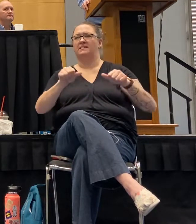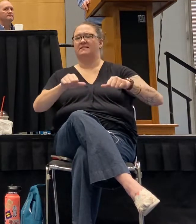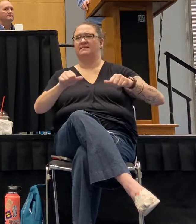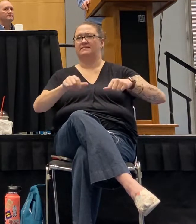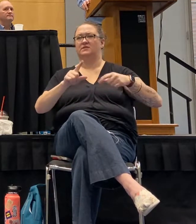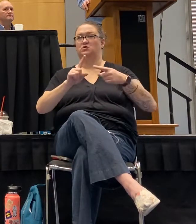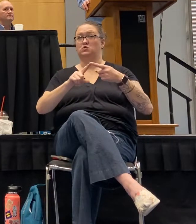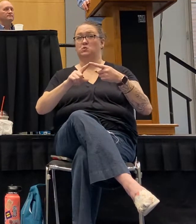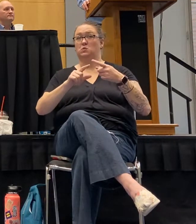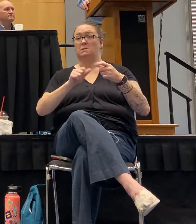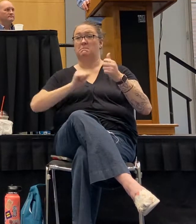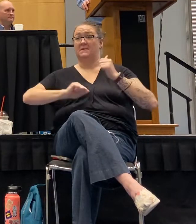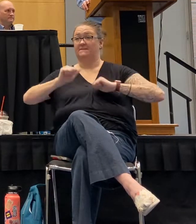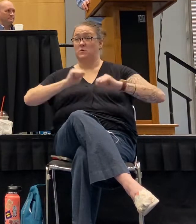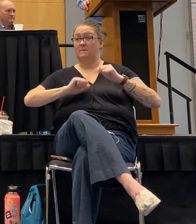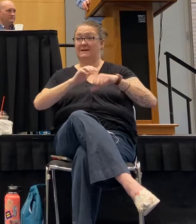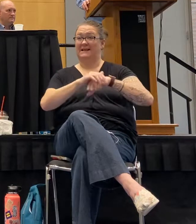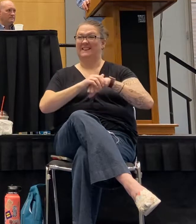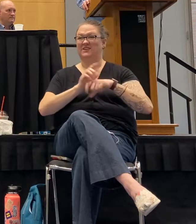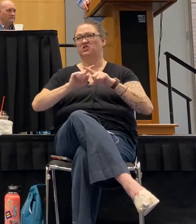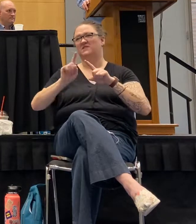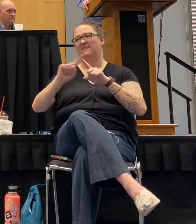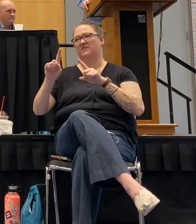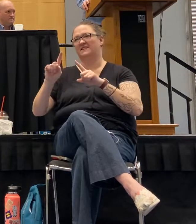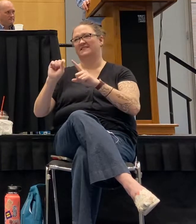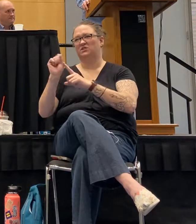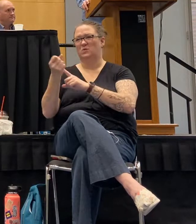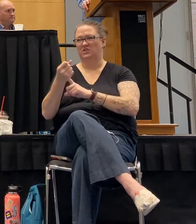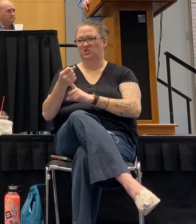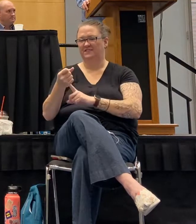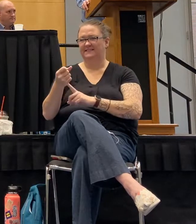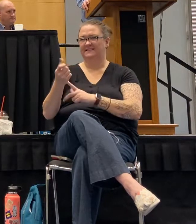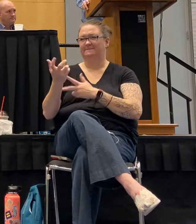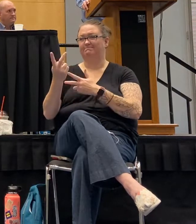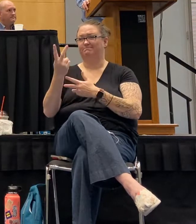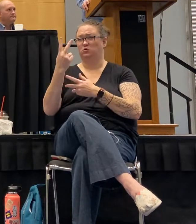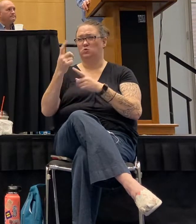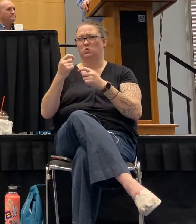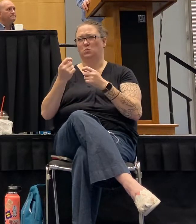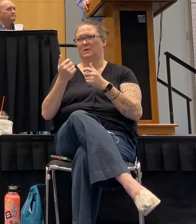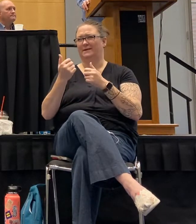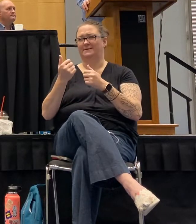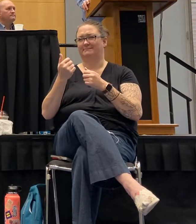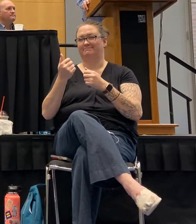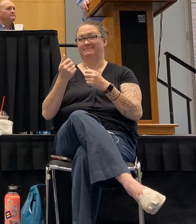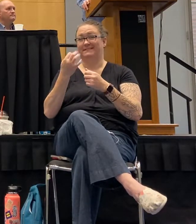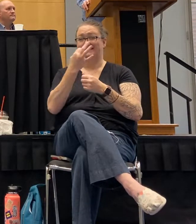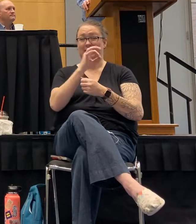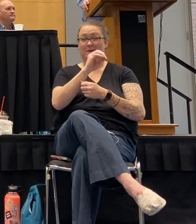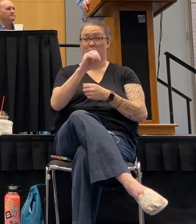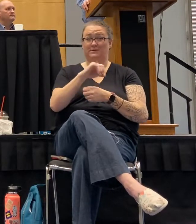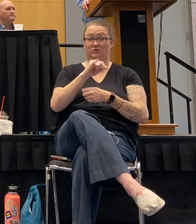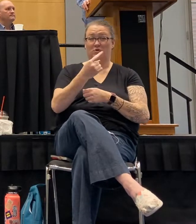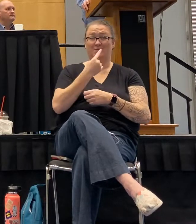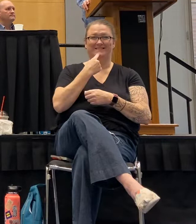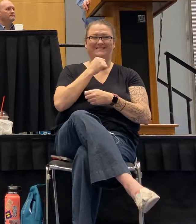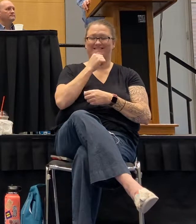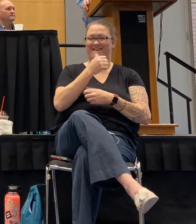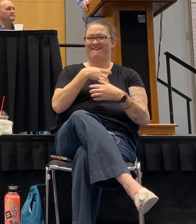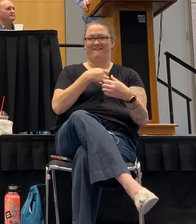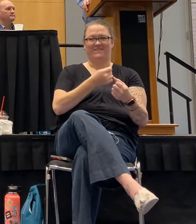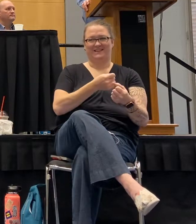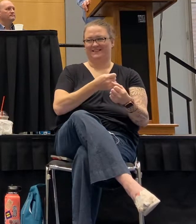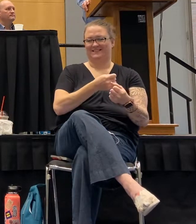to perform in English in different scenarios. And just two quick takeaways. 19% of J1s reported that they are not